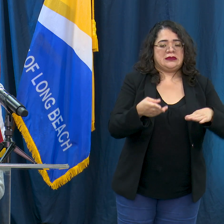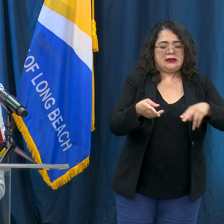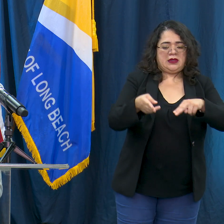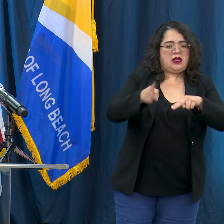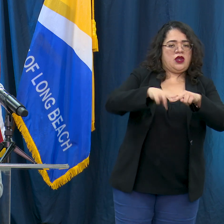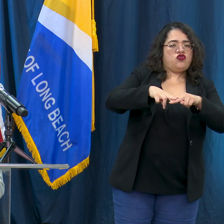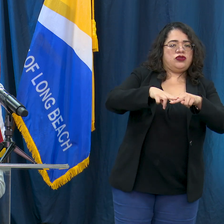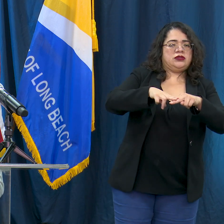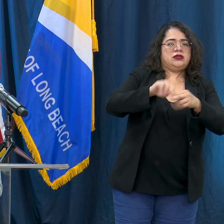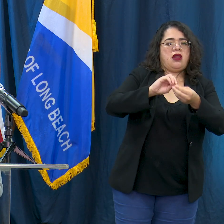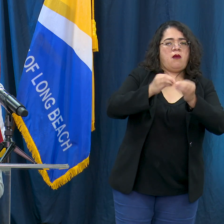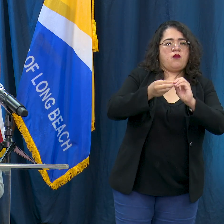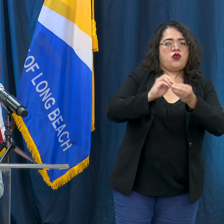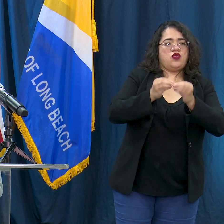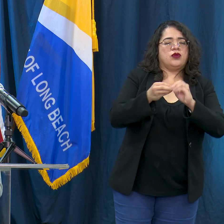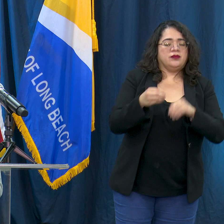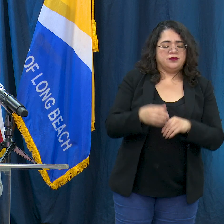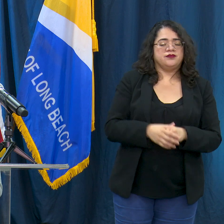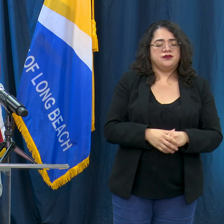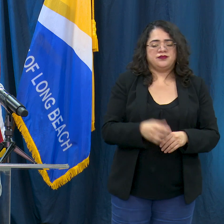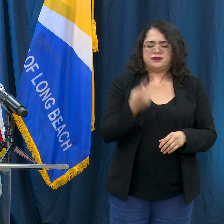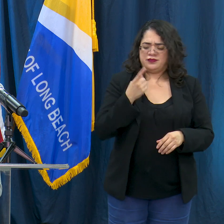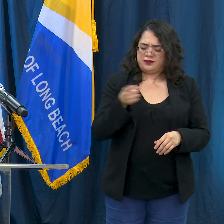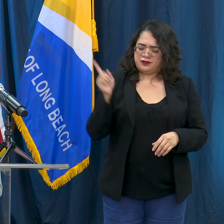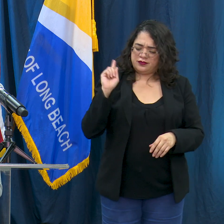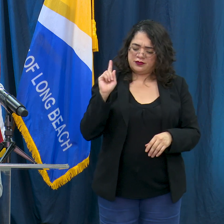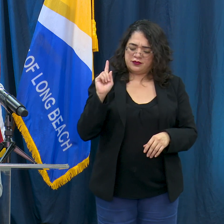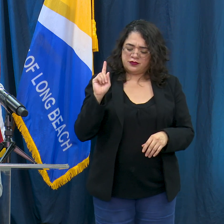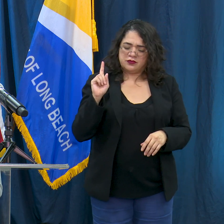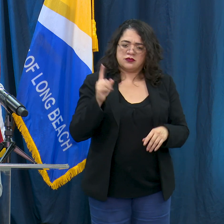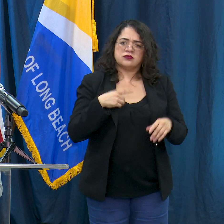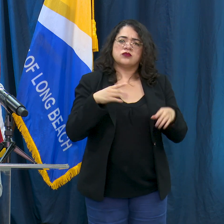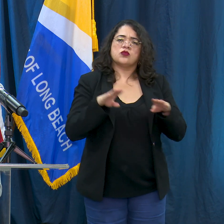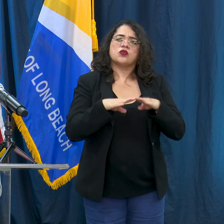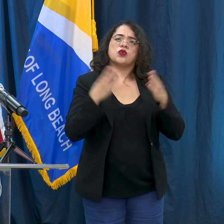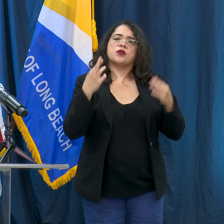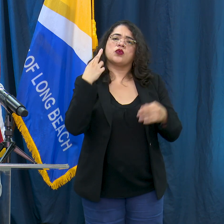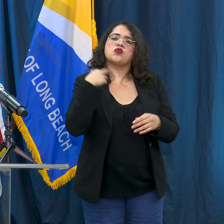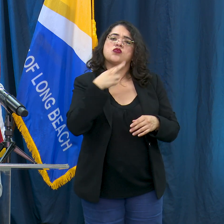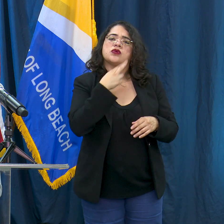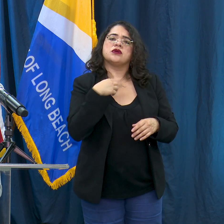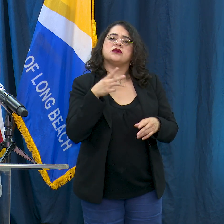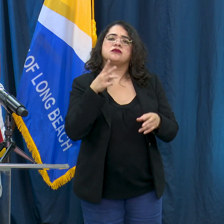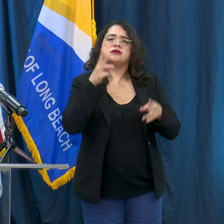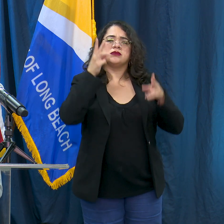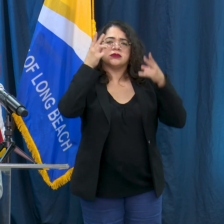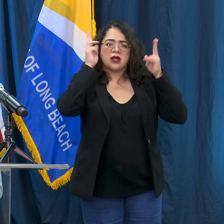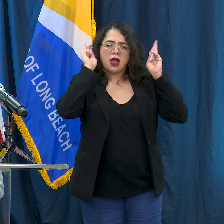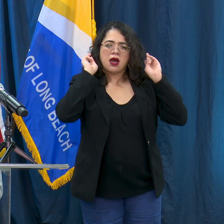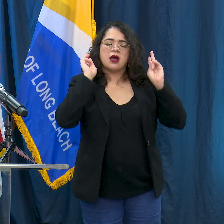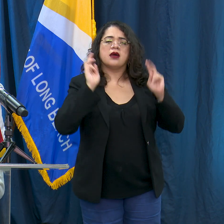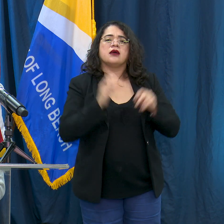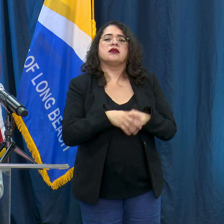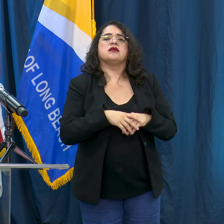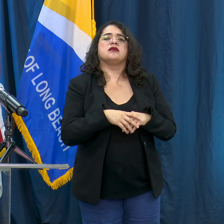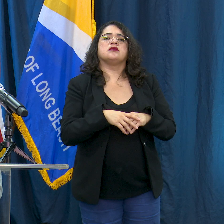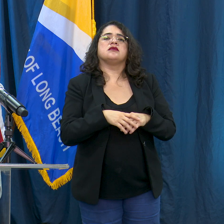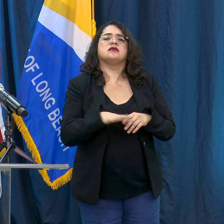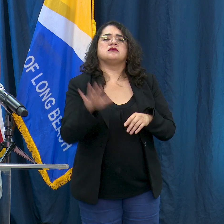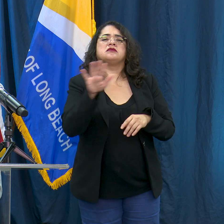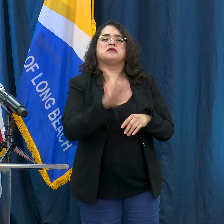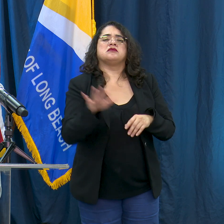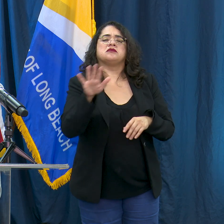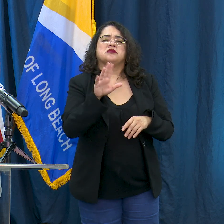like? So last week we were able to open restaurants and salons, and then we also had